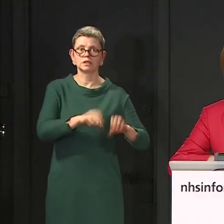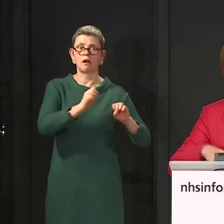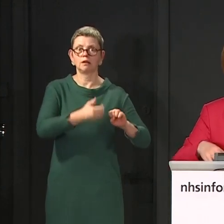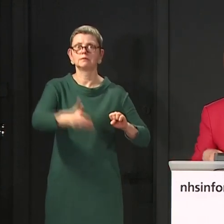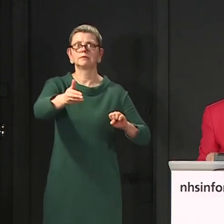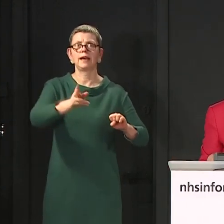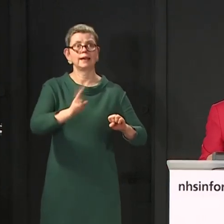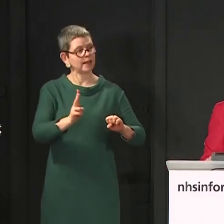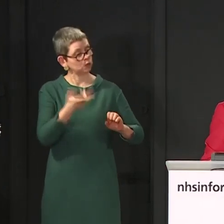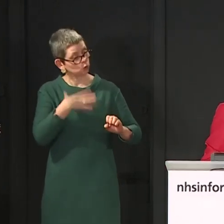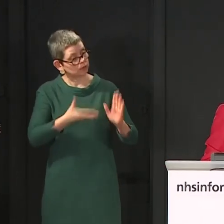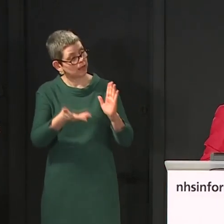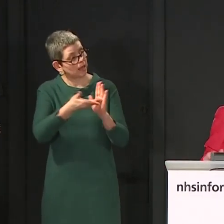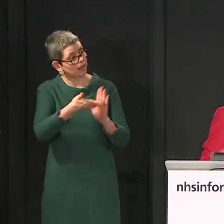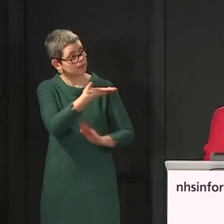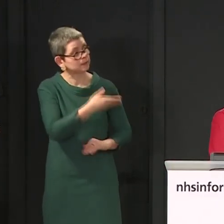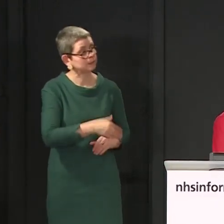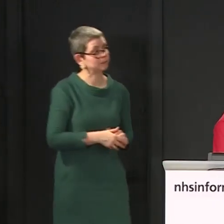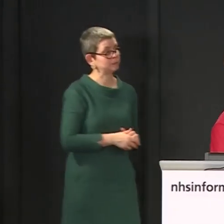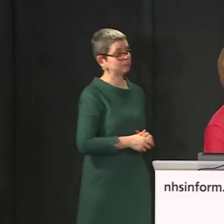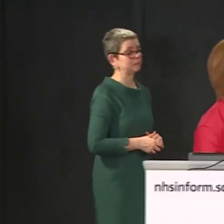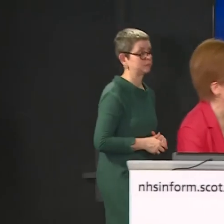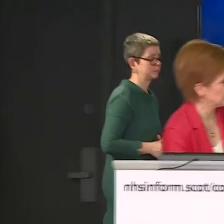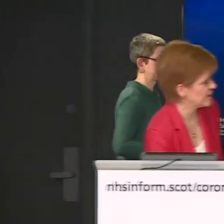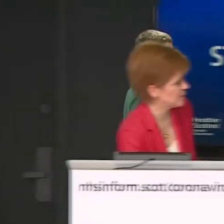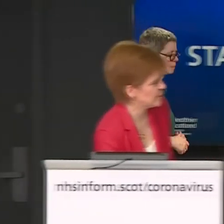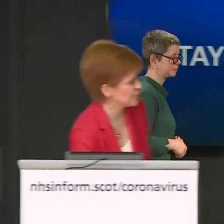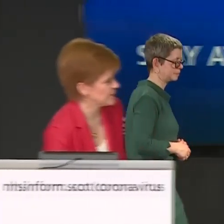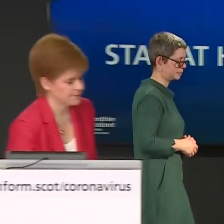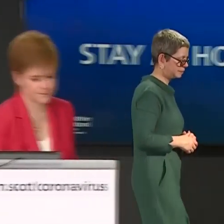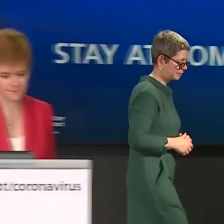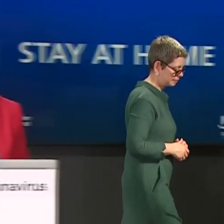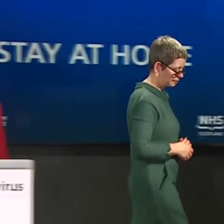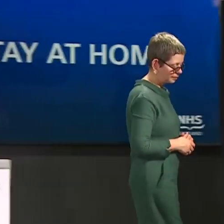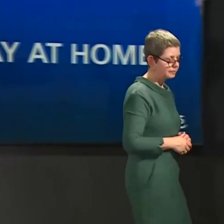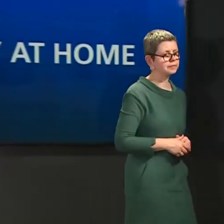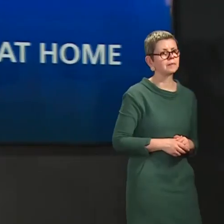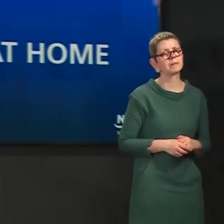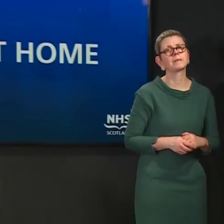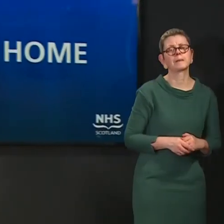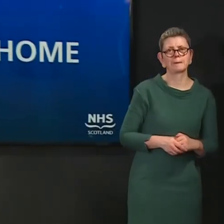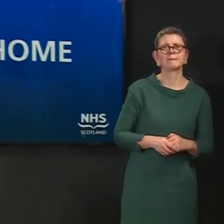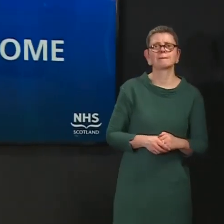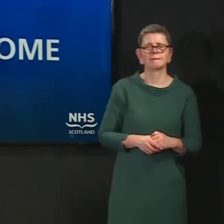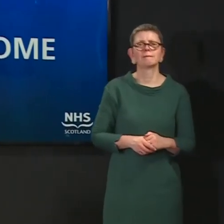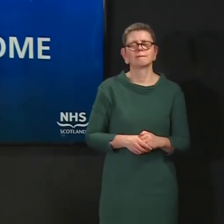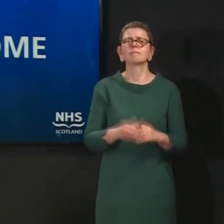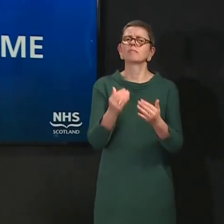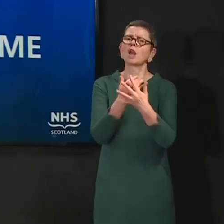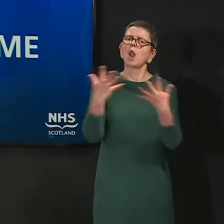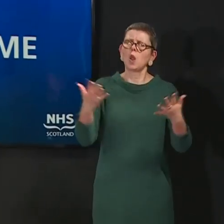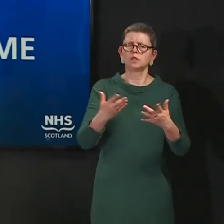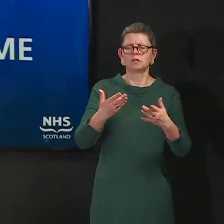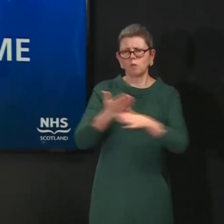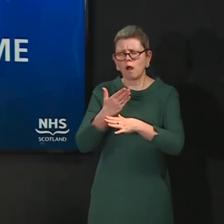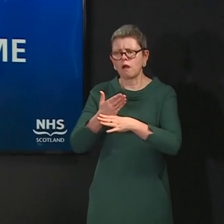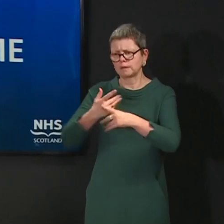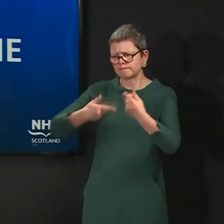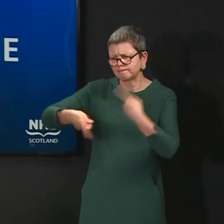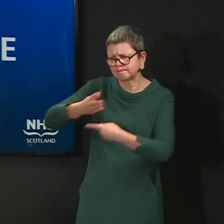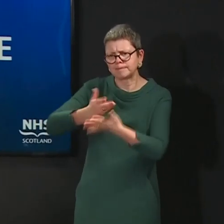cycle. Jean, do you want to say a word about restoring and resuming NHS procedures? So a great deal of work is now underway to look